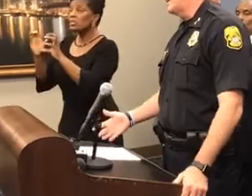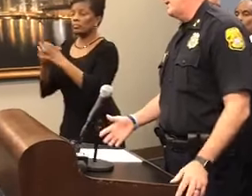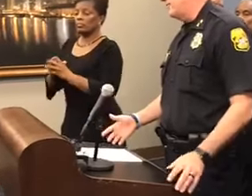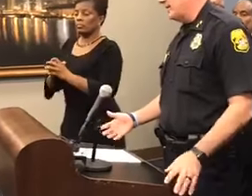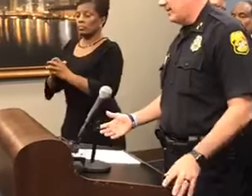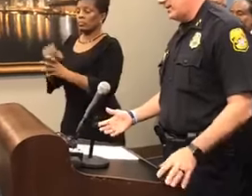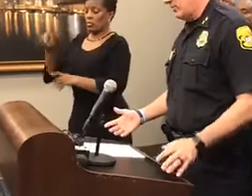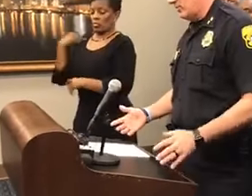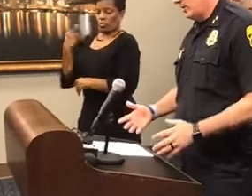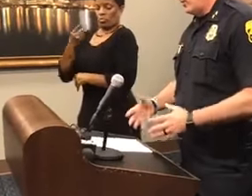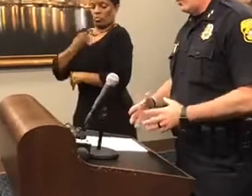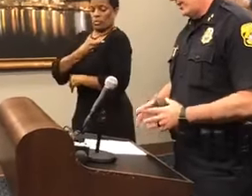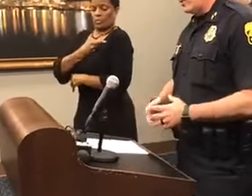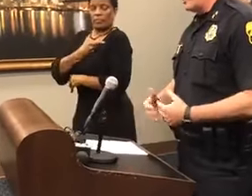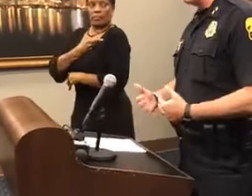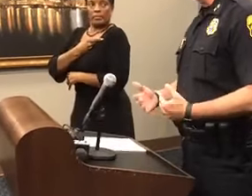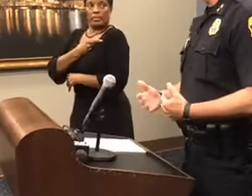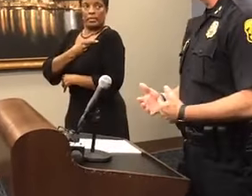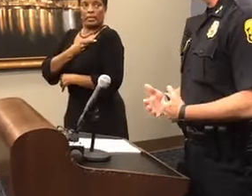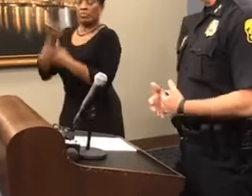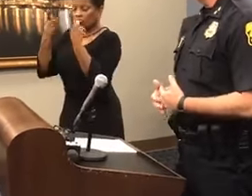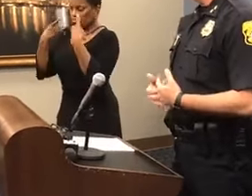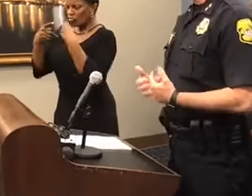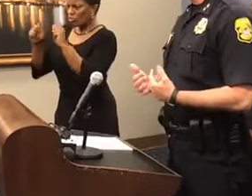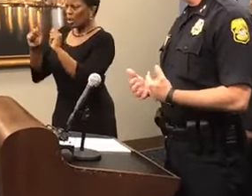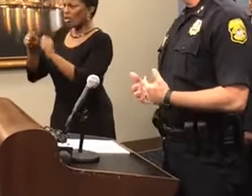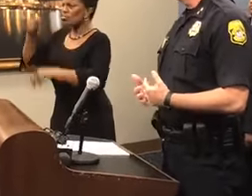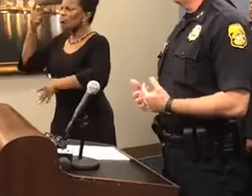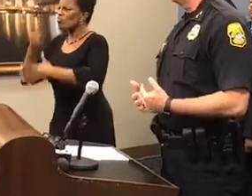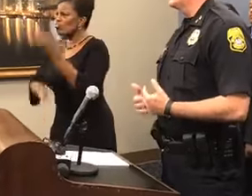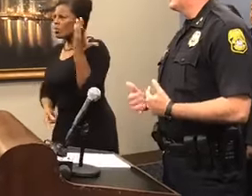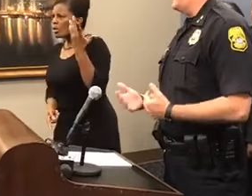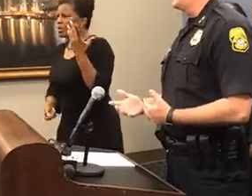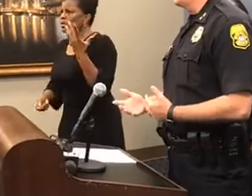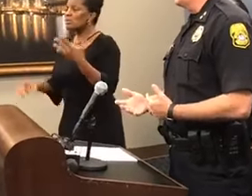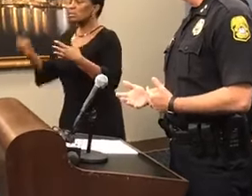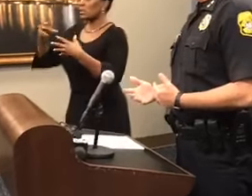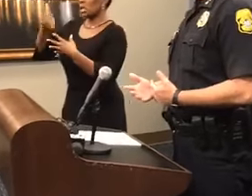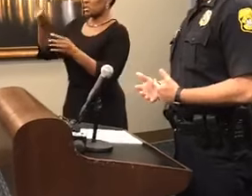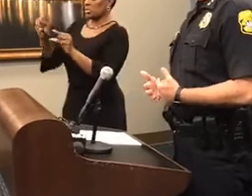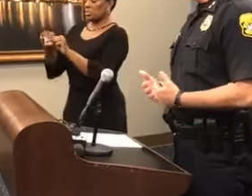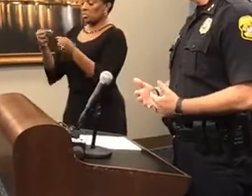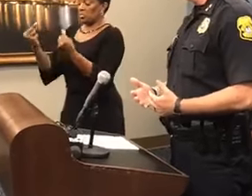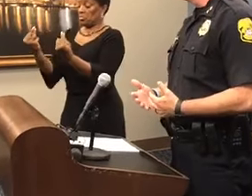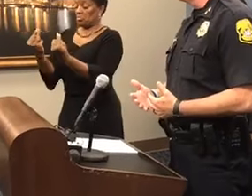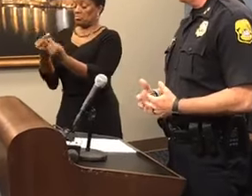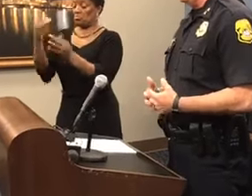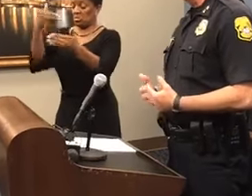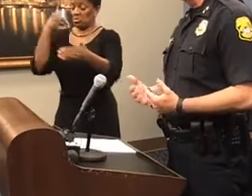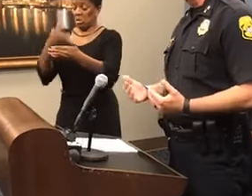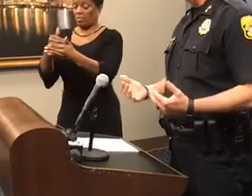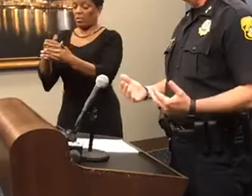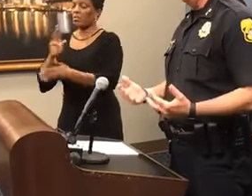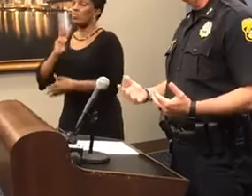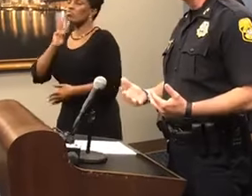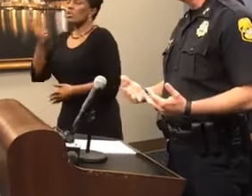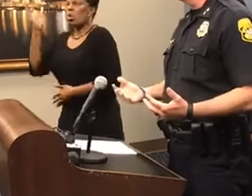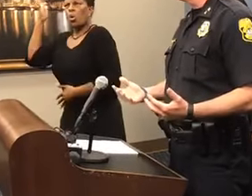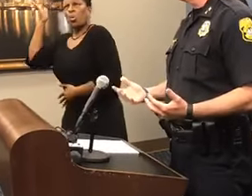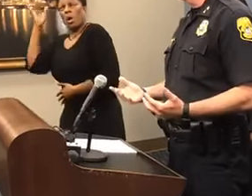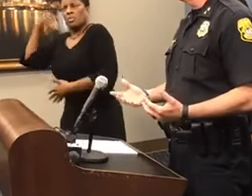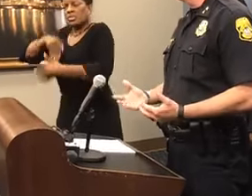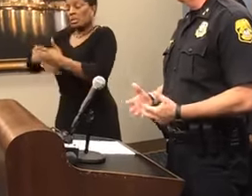as we are still trying to figure out what this person's ties to the neighborhood is. We're not sure why he